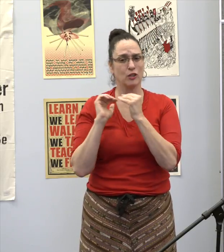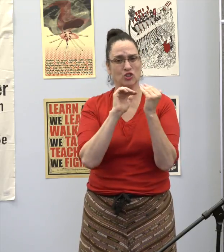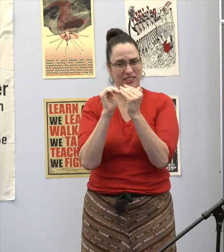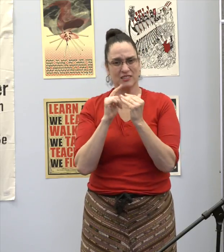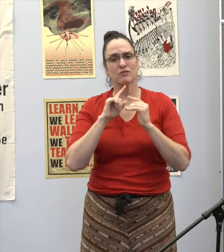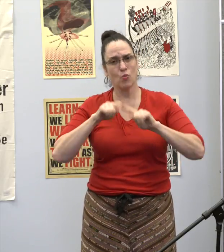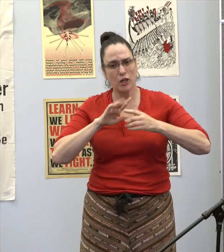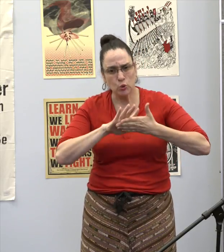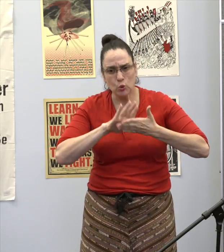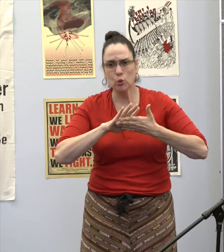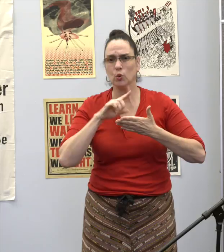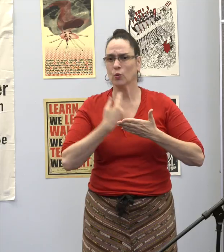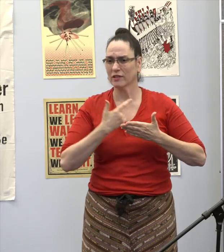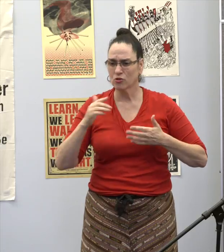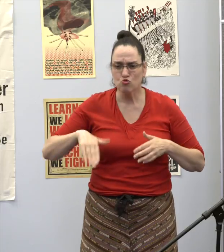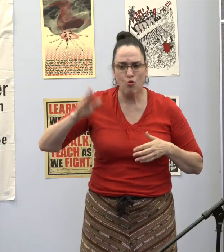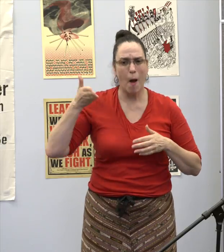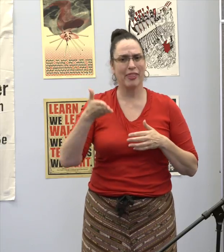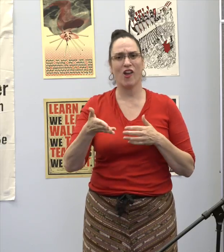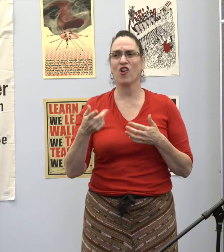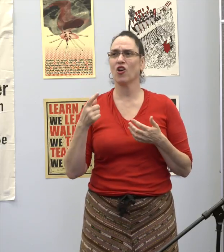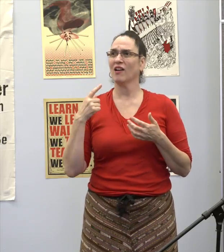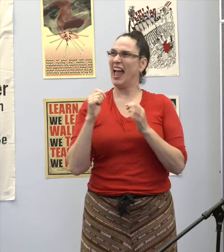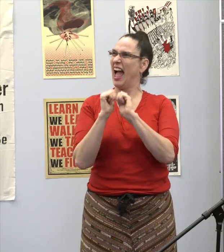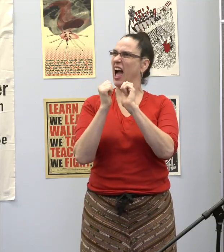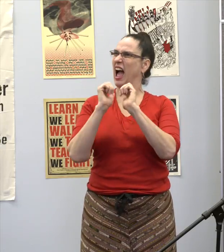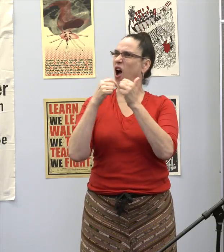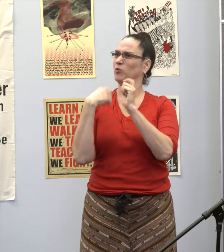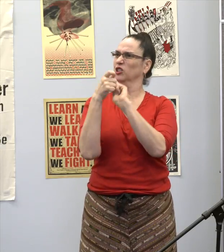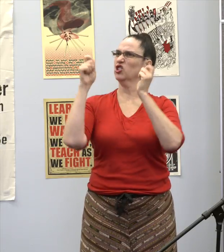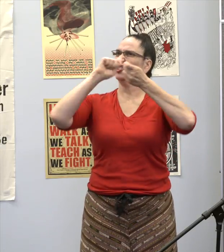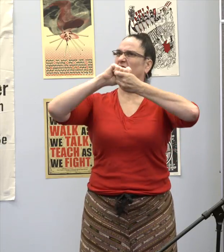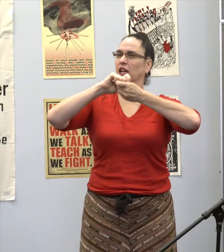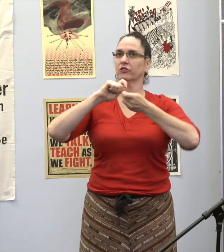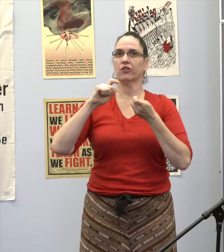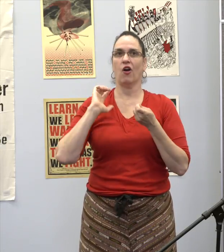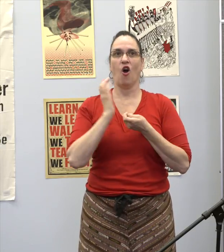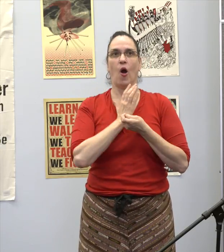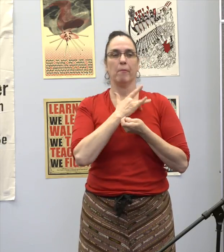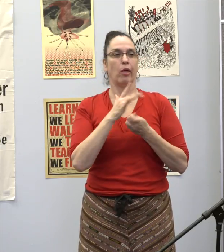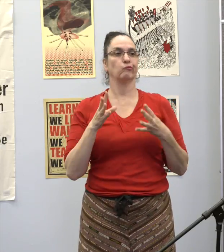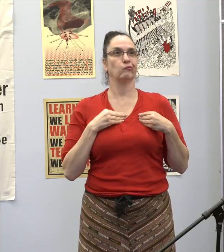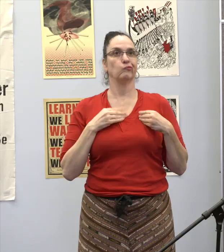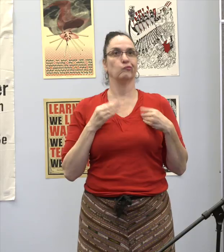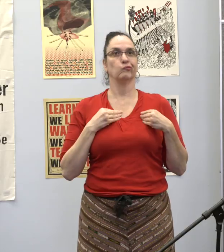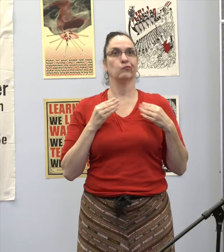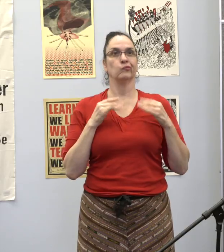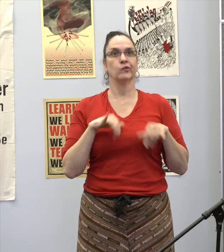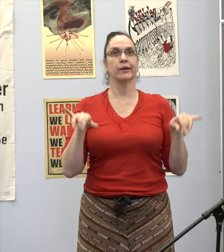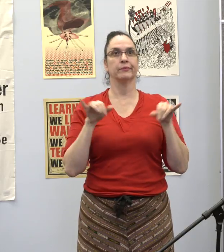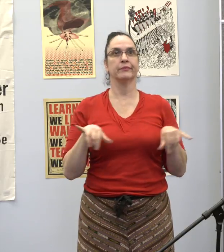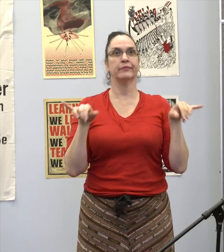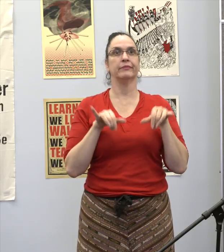And so our big challenge was, how do we change this sort of passive acceptance of the way that things are,